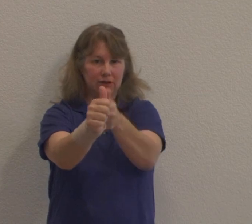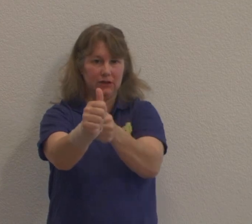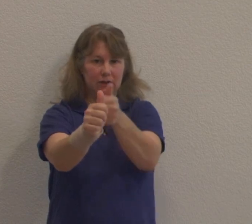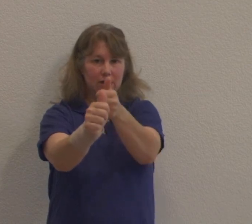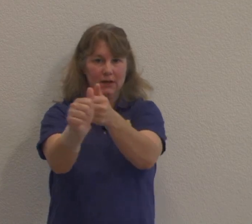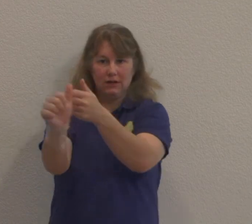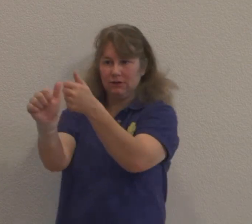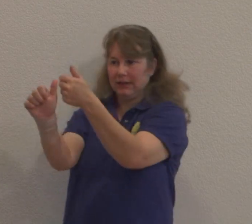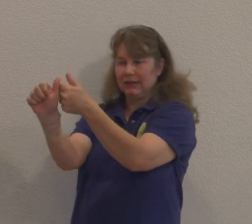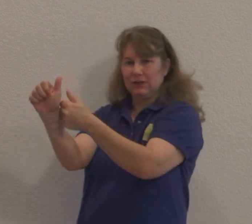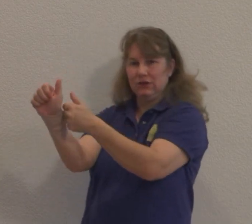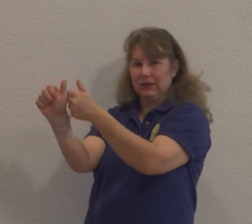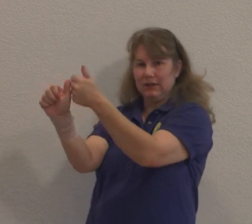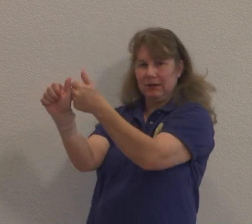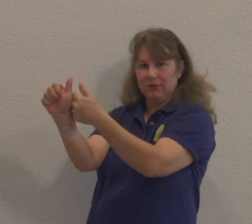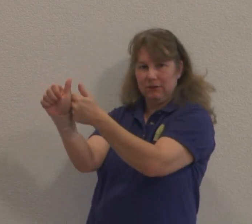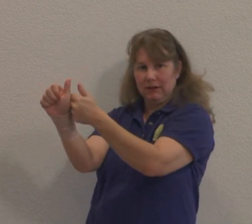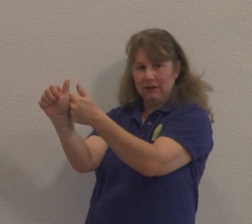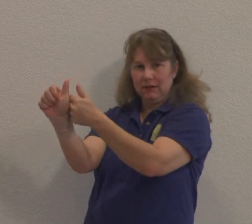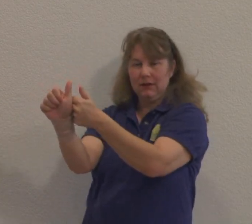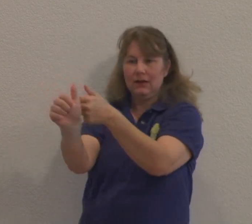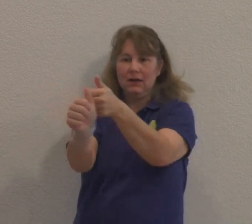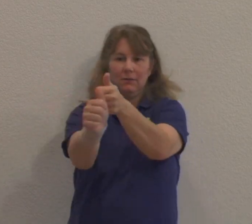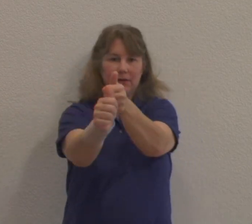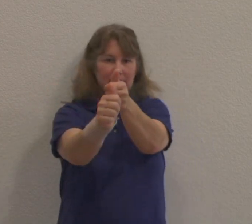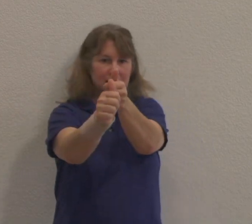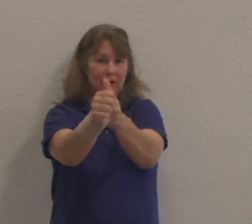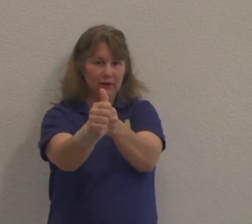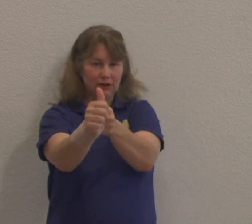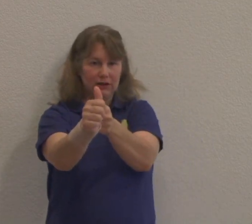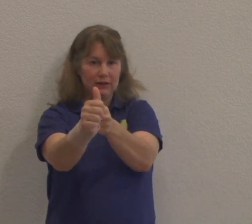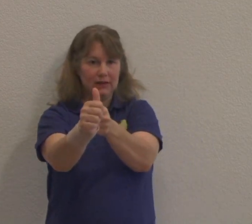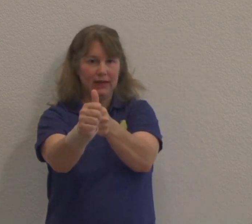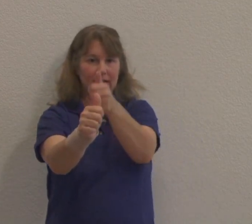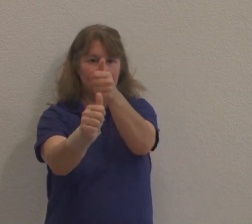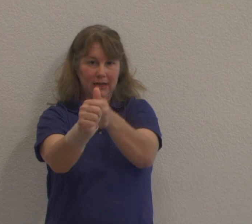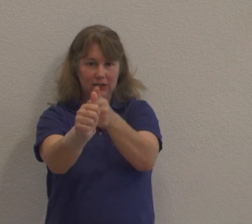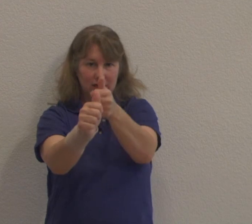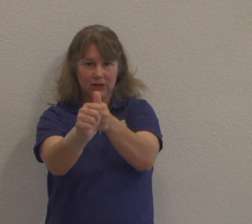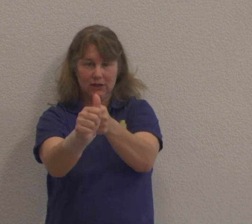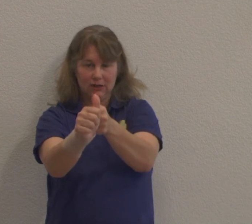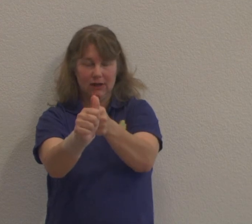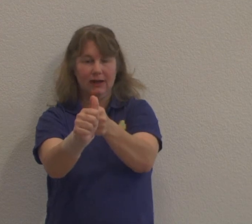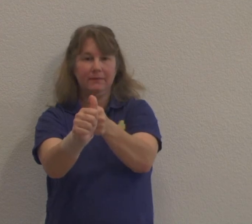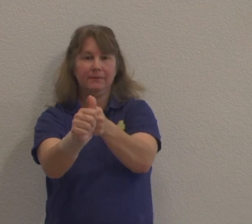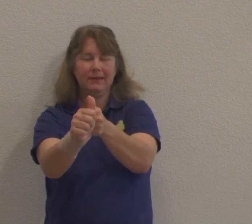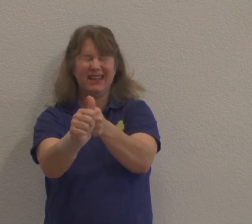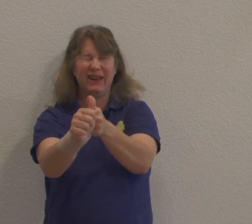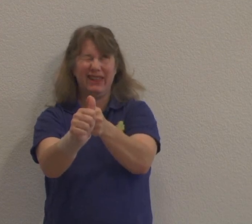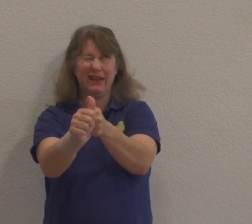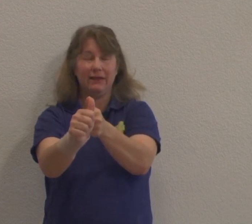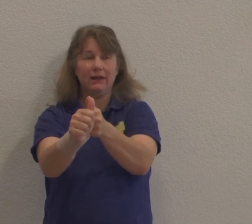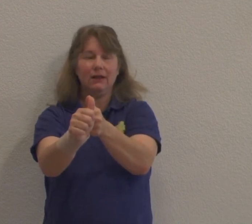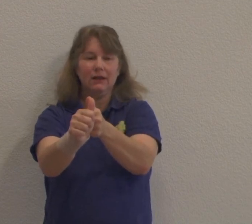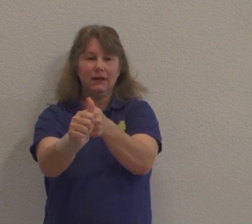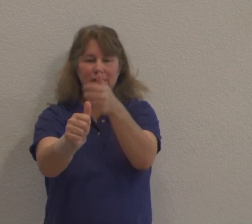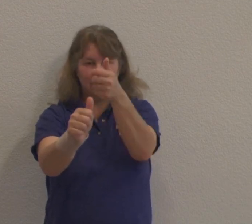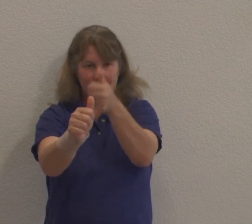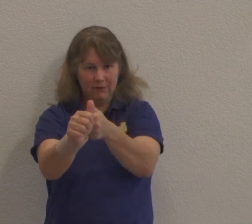direction. Do it like this so you can see what I'm doing. But this is how you're actually going to sign it. Each. Okay? That's how I think of it. So